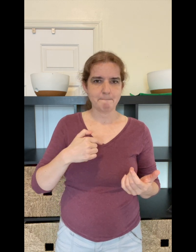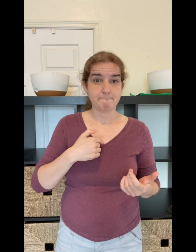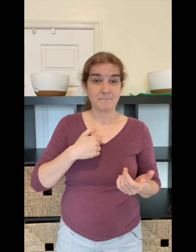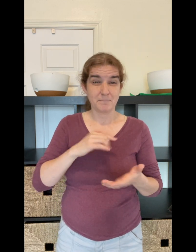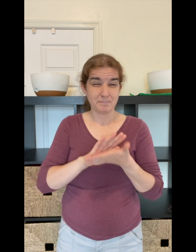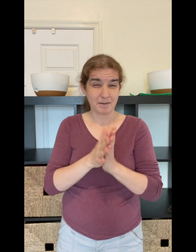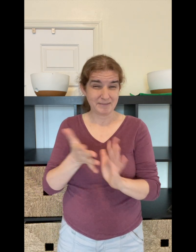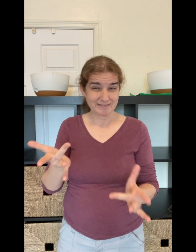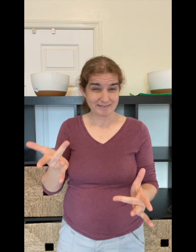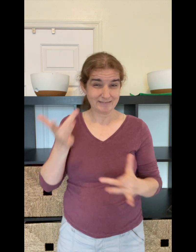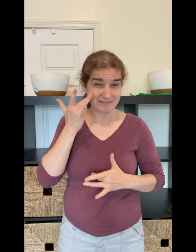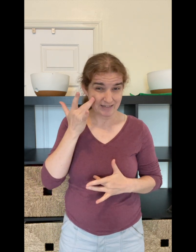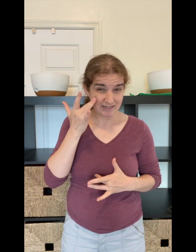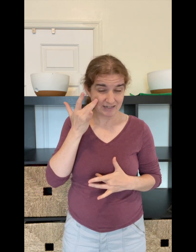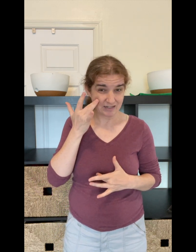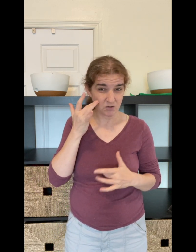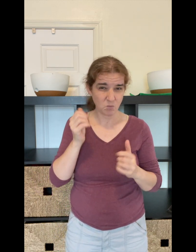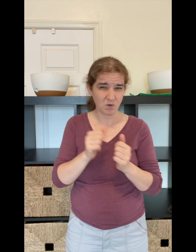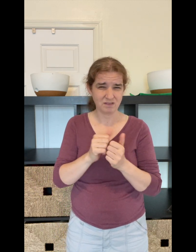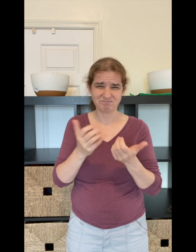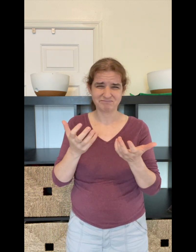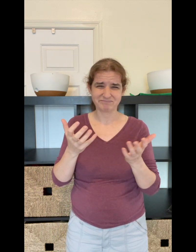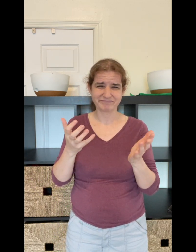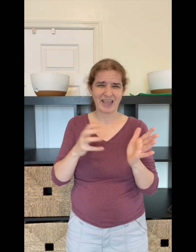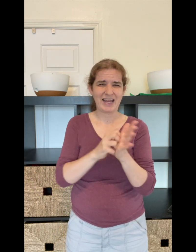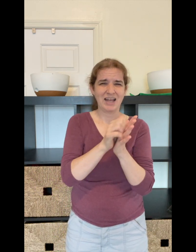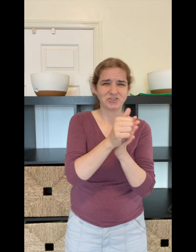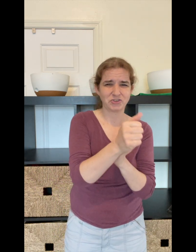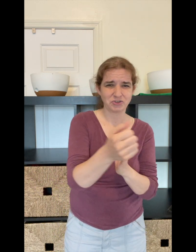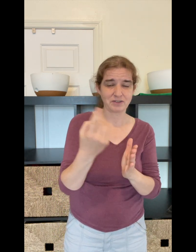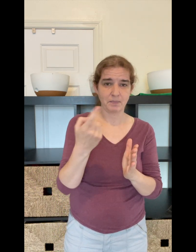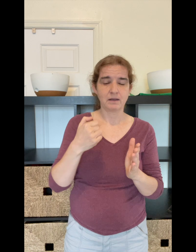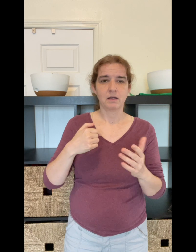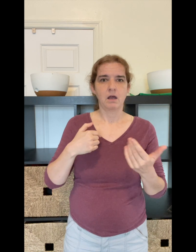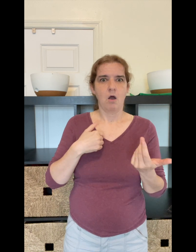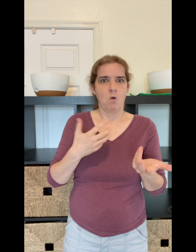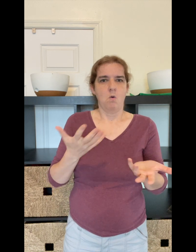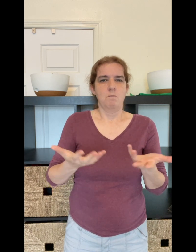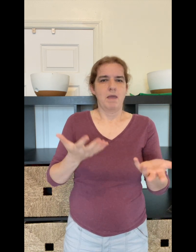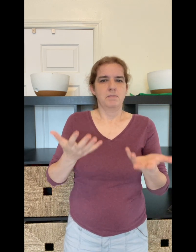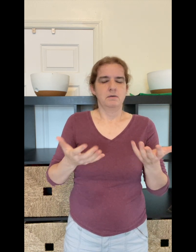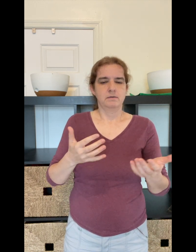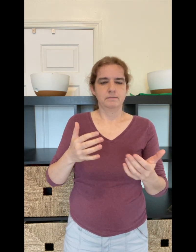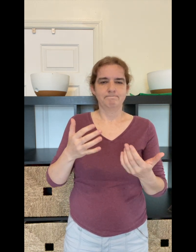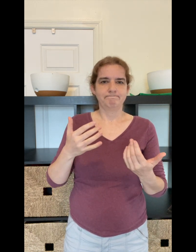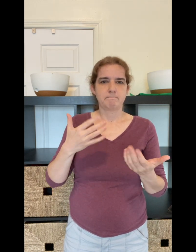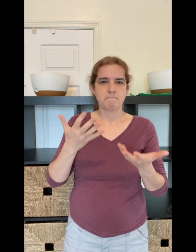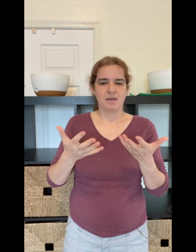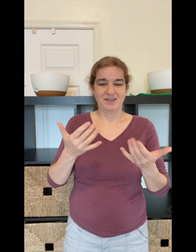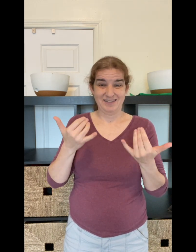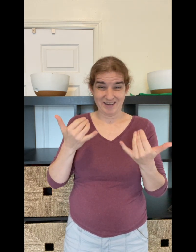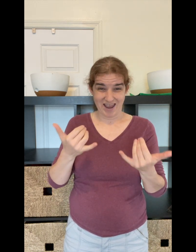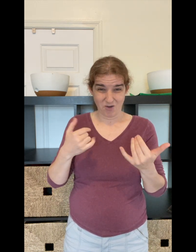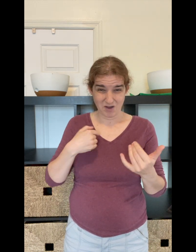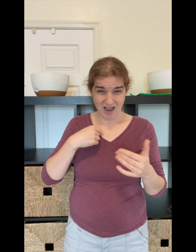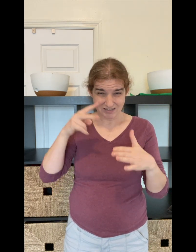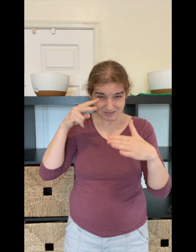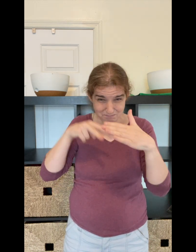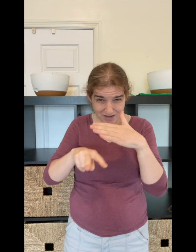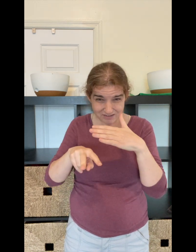But if I become sick with cancer or something, maybe now